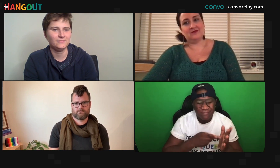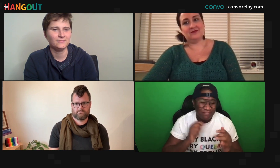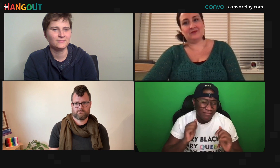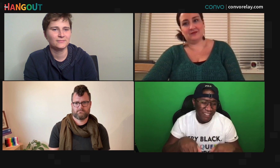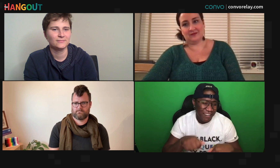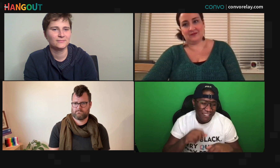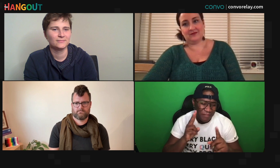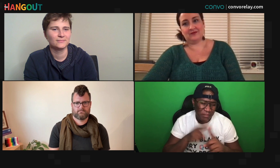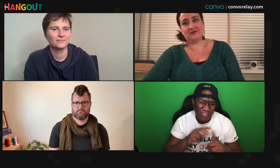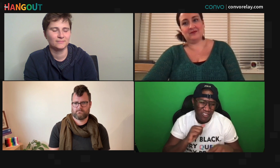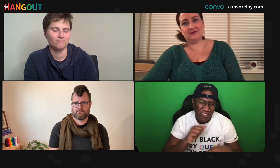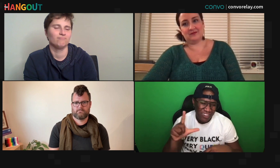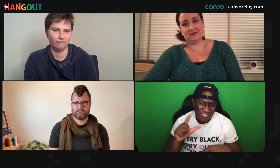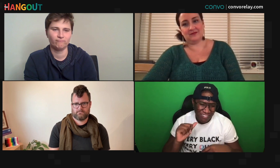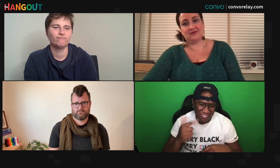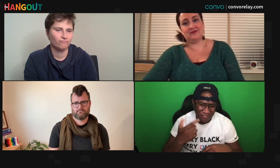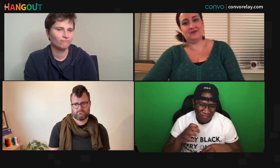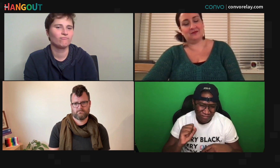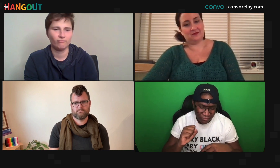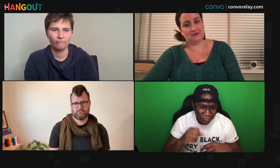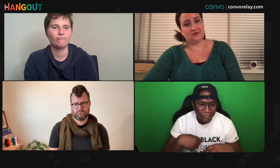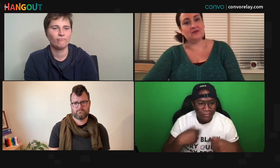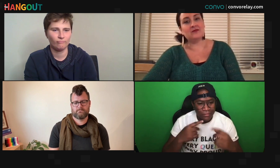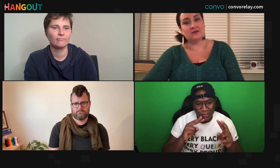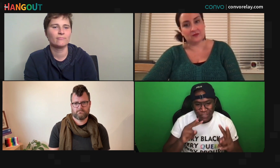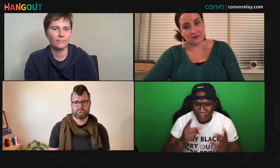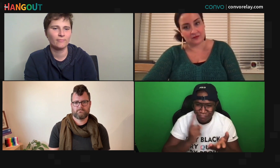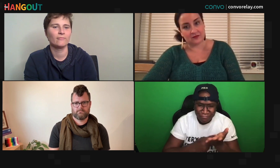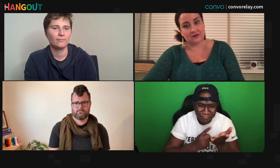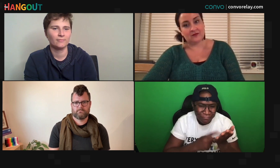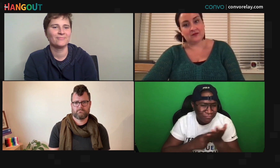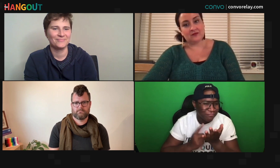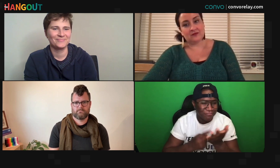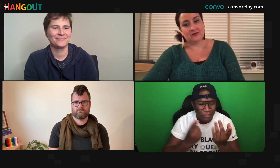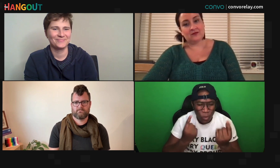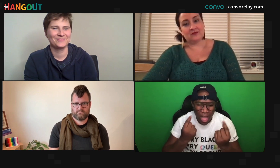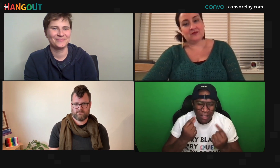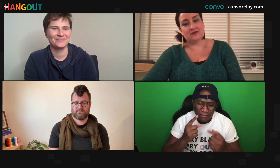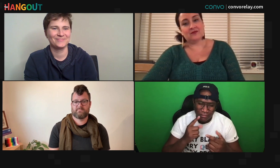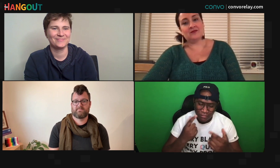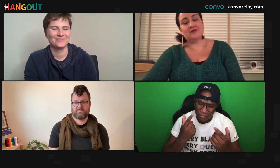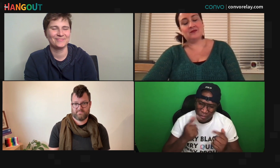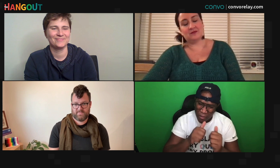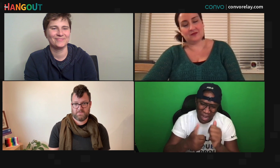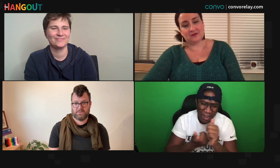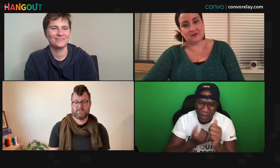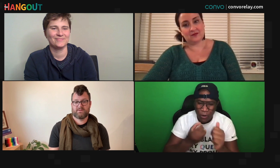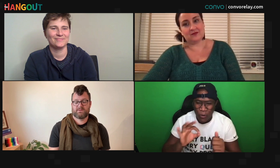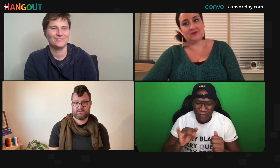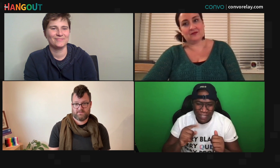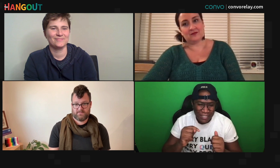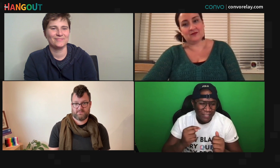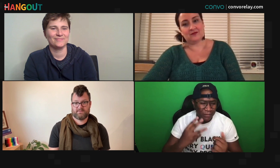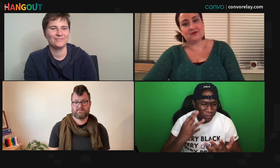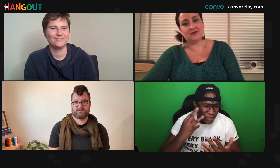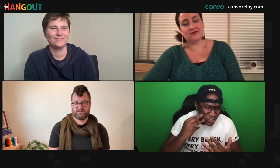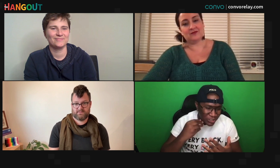book, 5 to 9, but honestly, it could apply to all ages. And I'm really looking forward